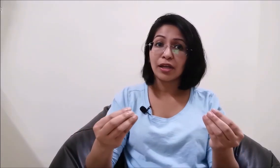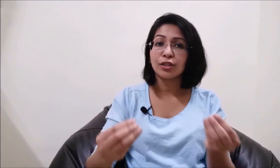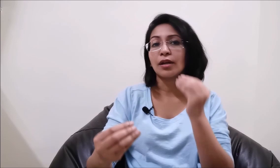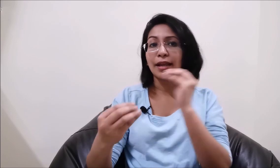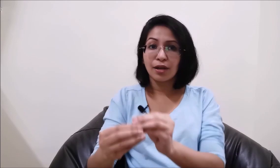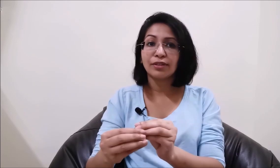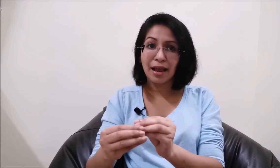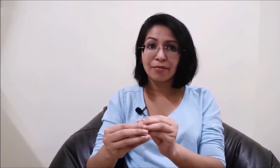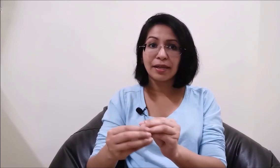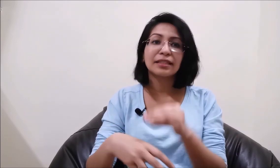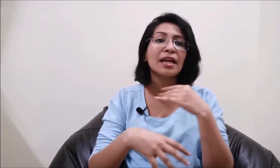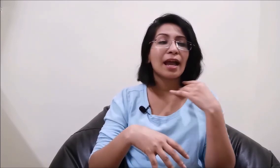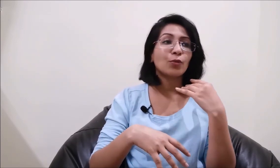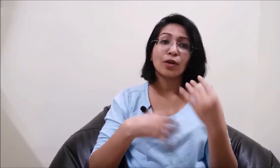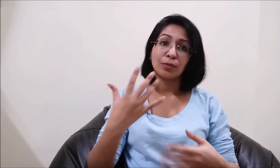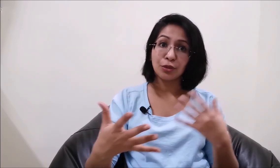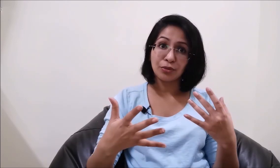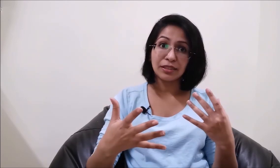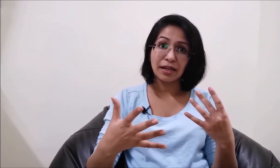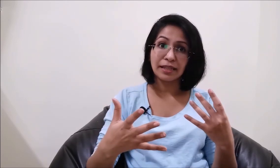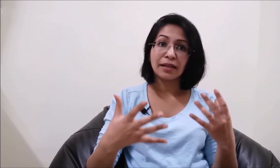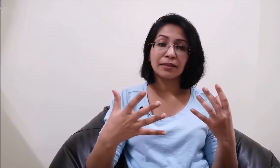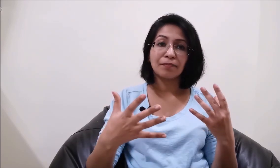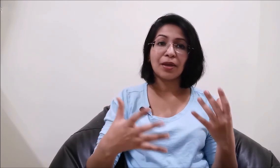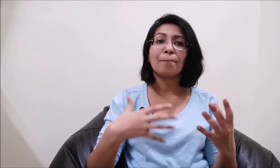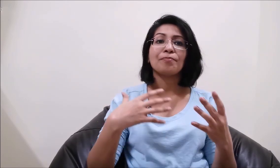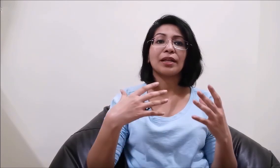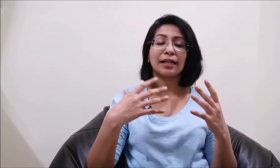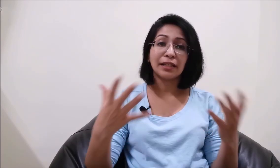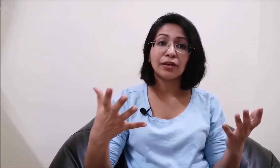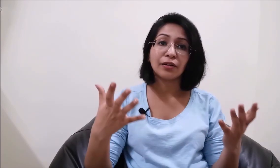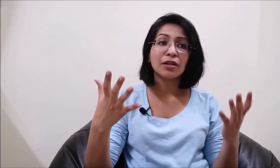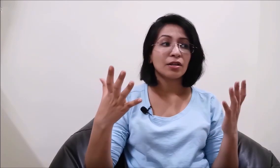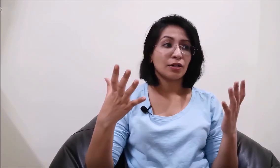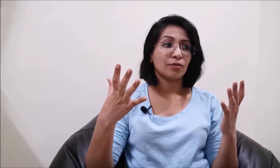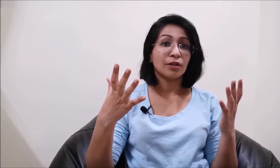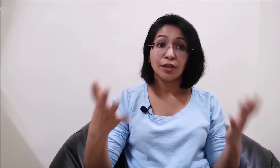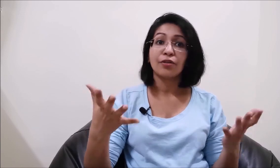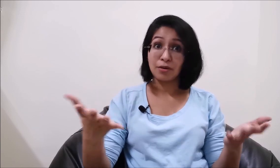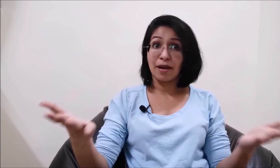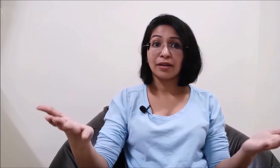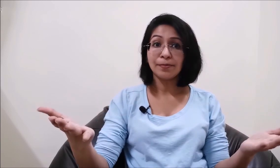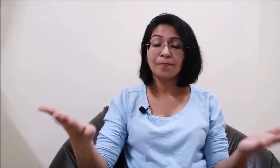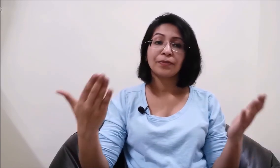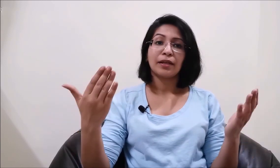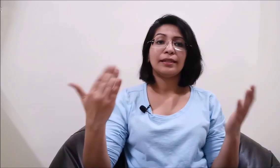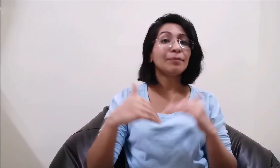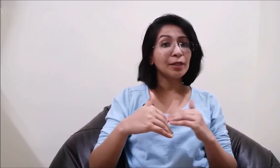clarification on any of the alphabets and wants me to re-sign them in a clearer manner. Let me